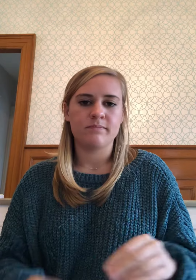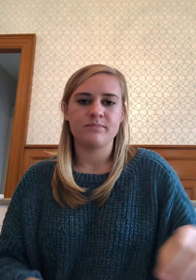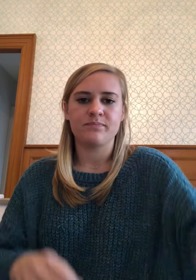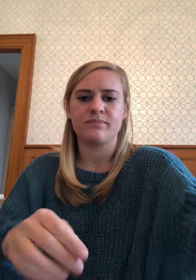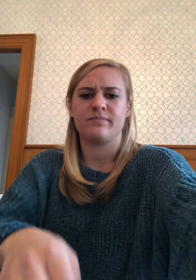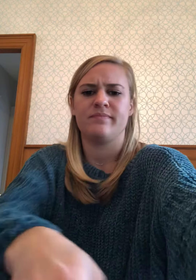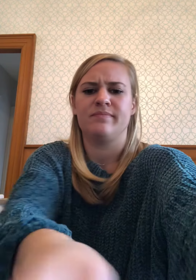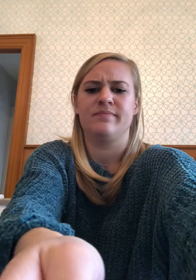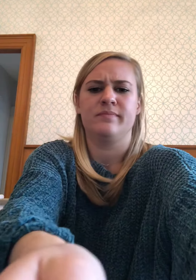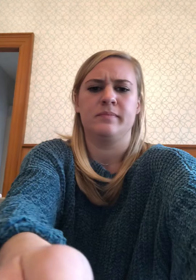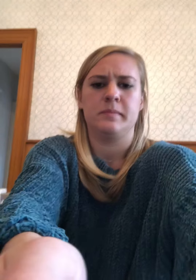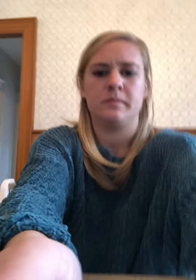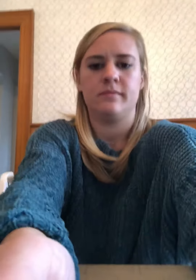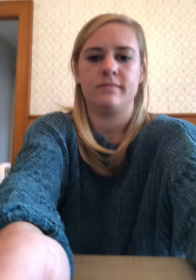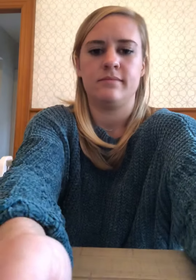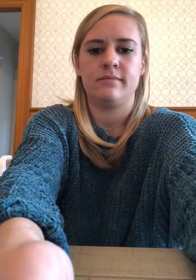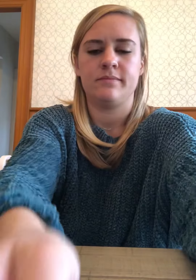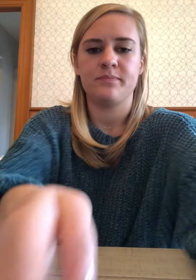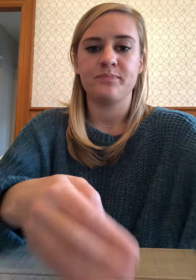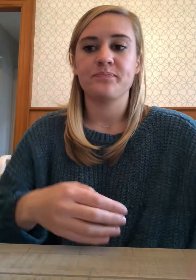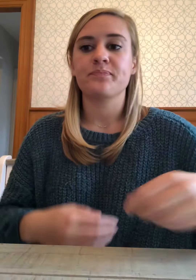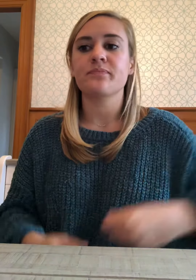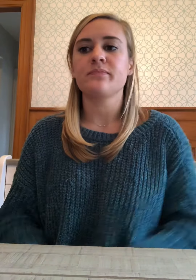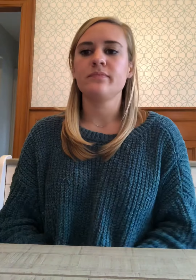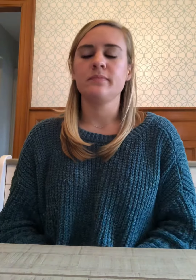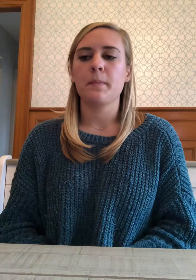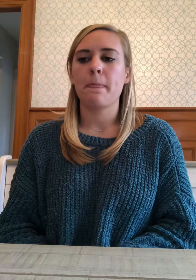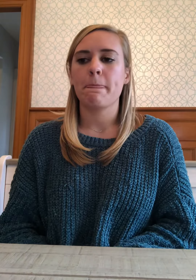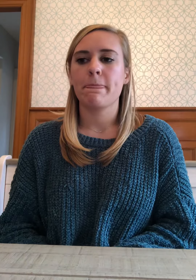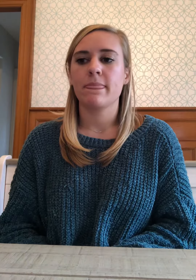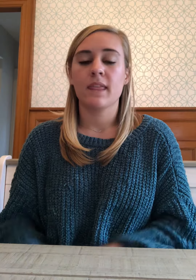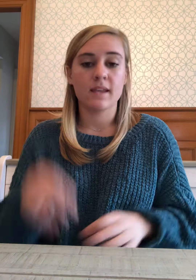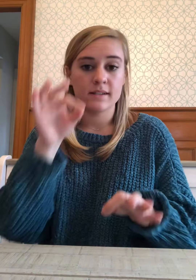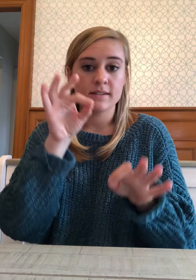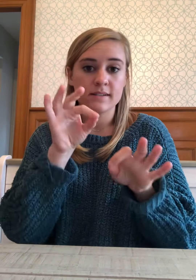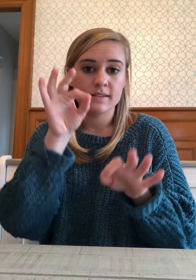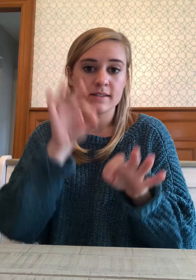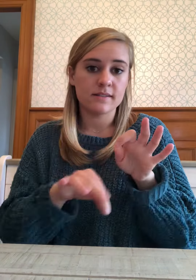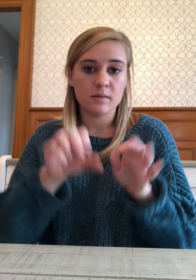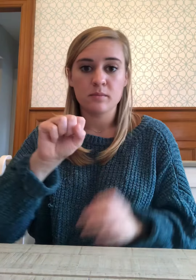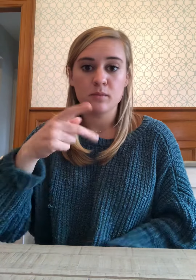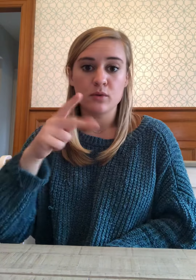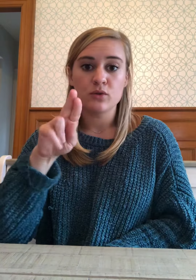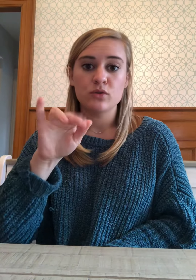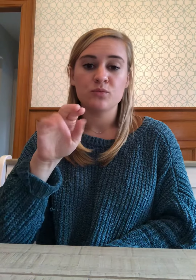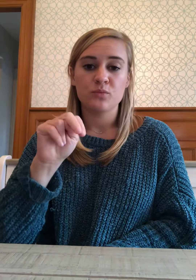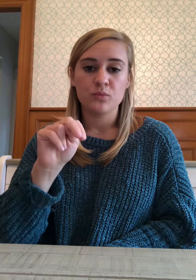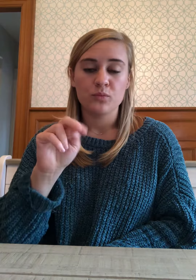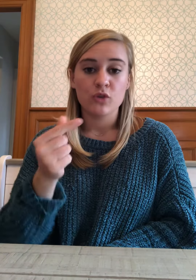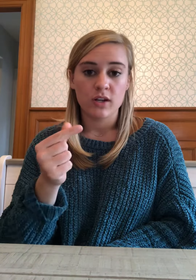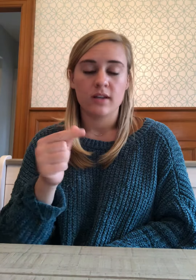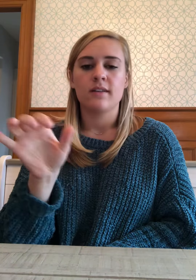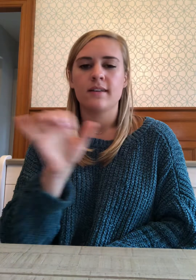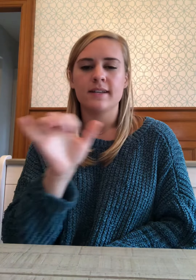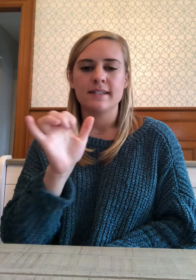The simplest spring is a cantilevered beam, a sort of diving board, if you will, okay? That's a simple